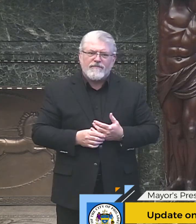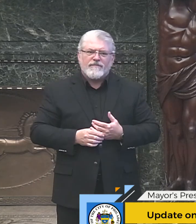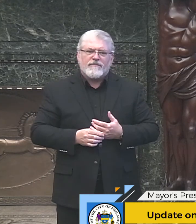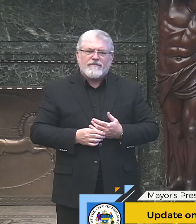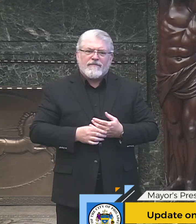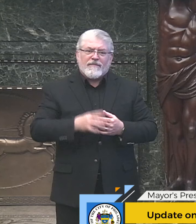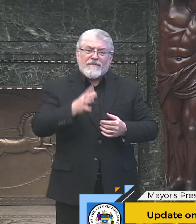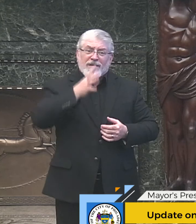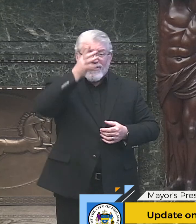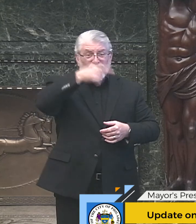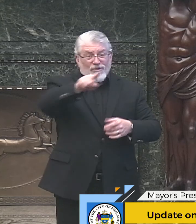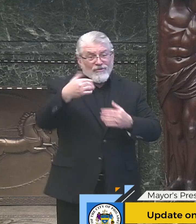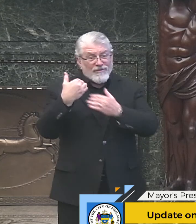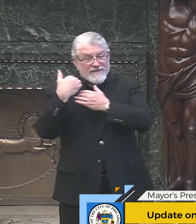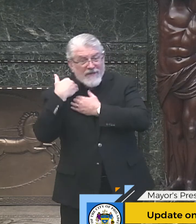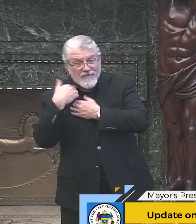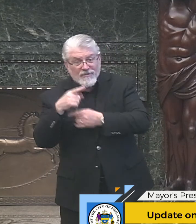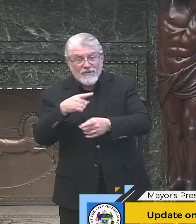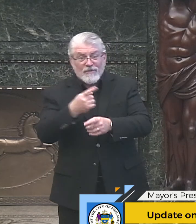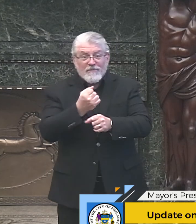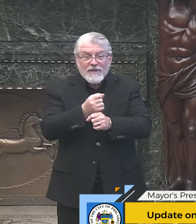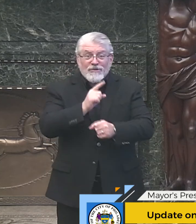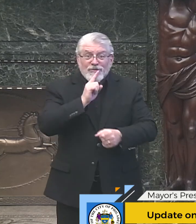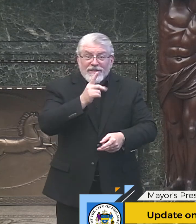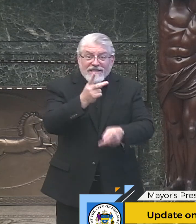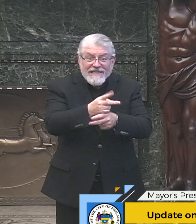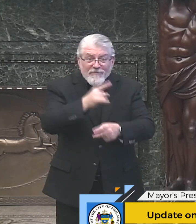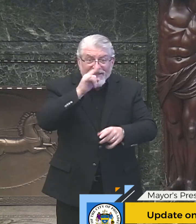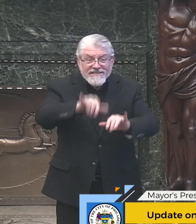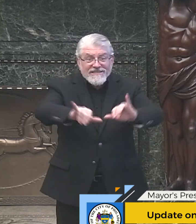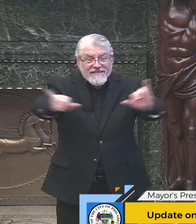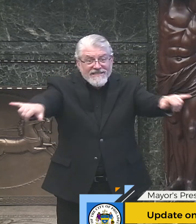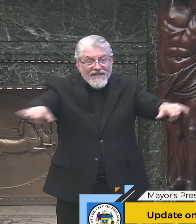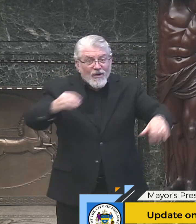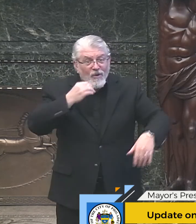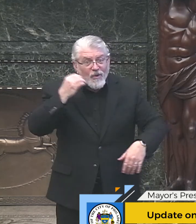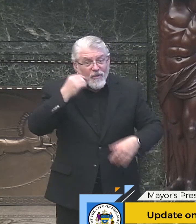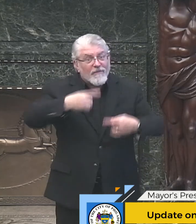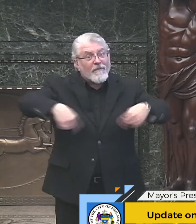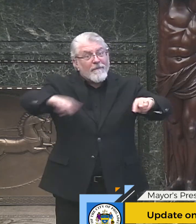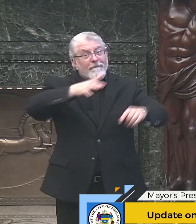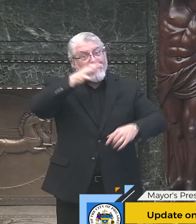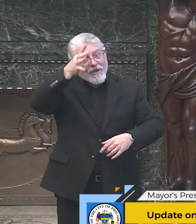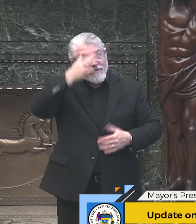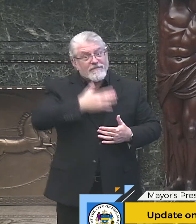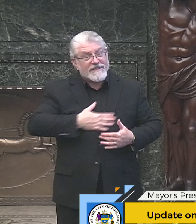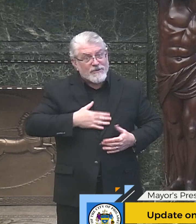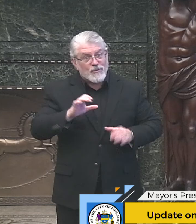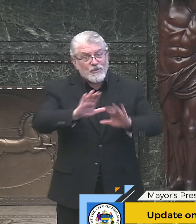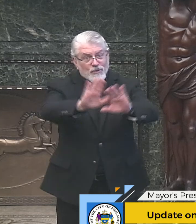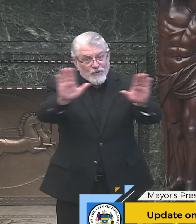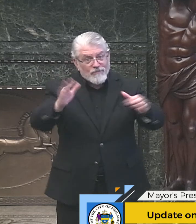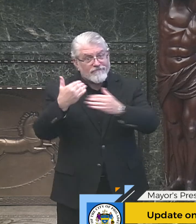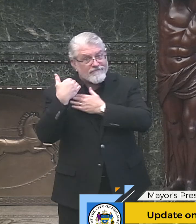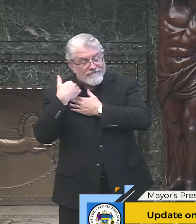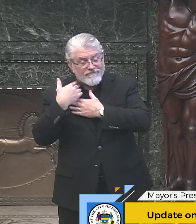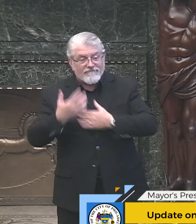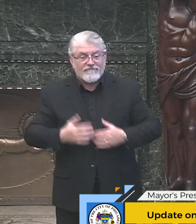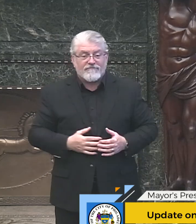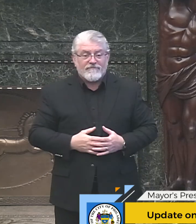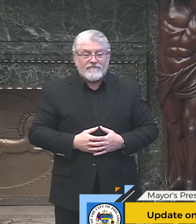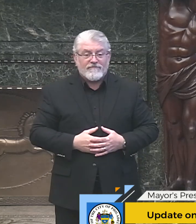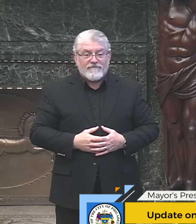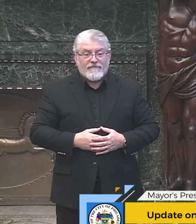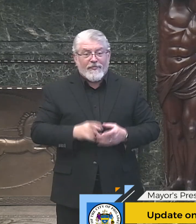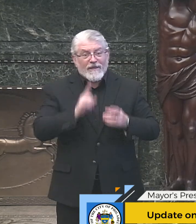responsible for directing their children to do the right thing. And I think it's incumbent upon them also to make sure that their children